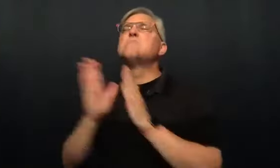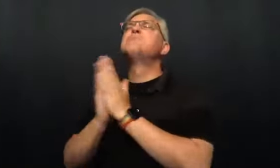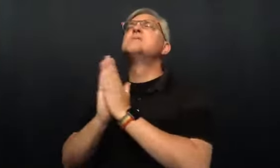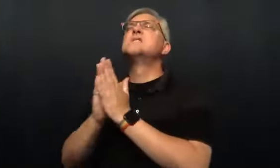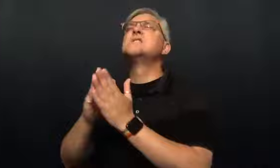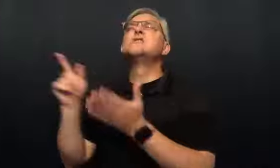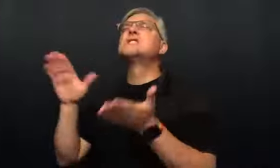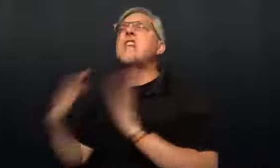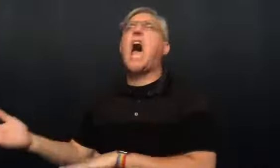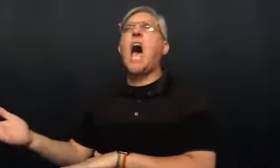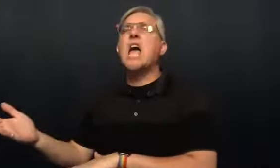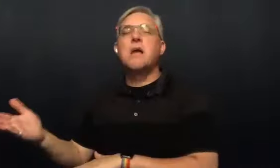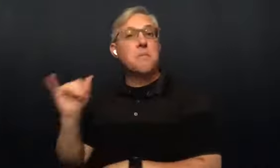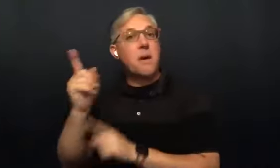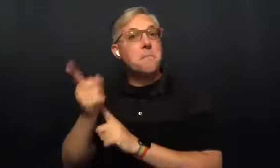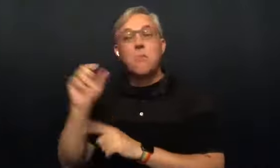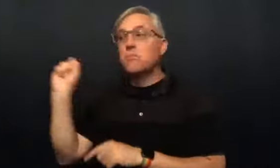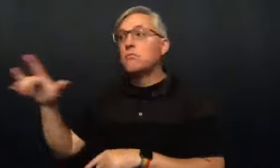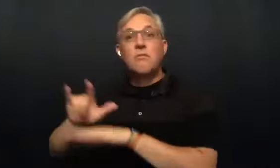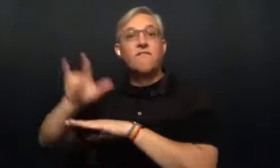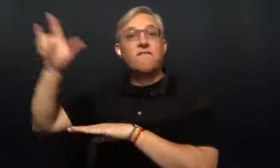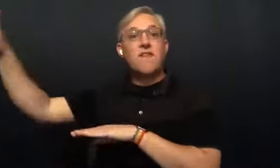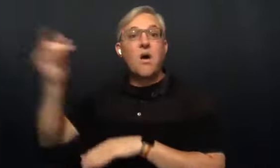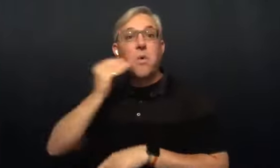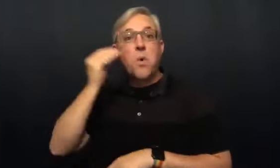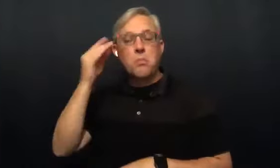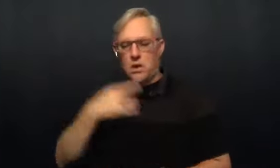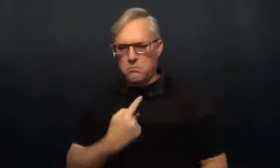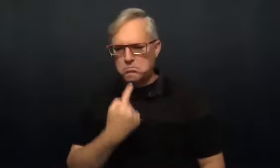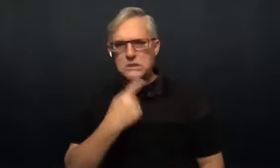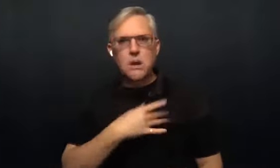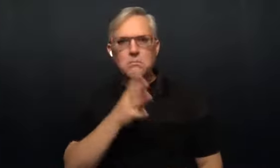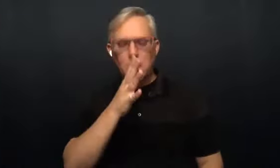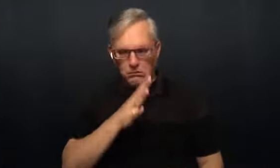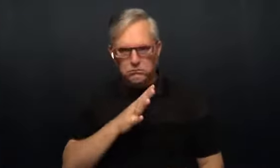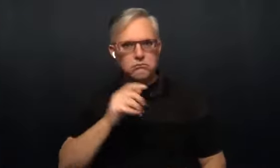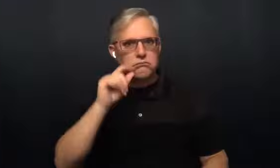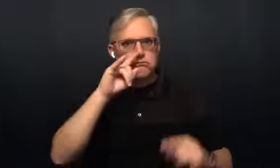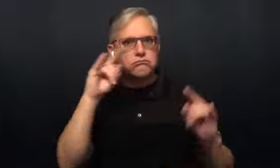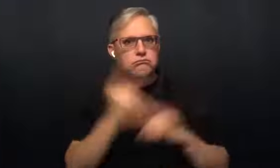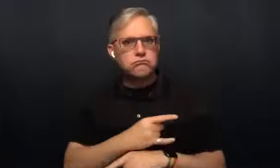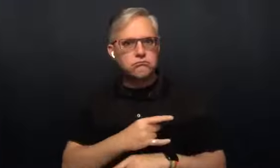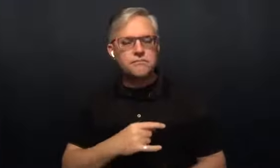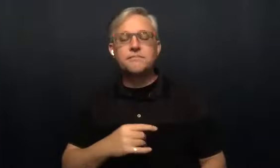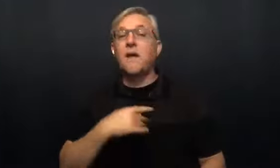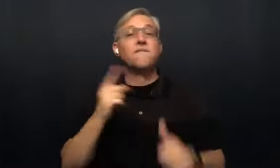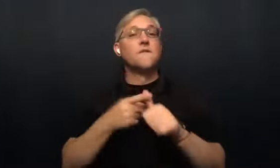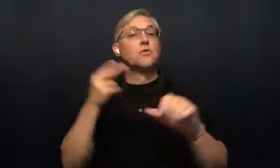that moment, I missed my mom and she was gone. And one of the things my first sponsor asked me to do when I was new in the program was read the 9-step promises on